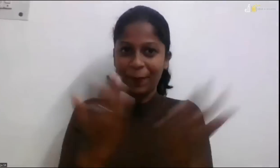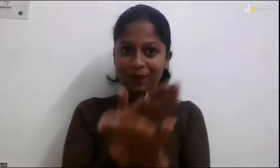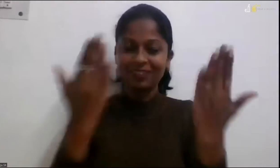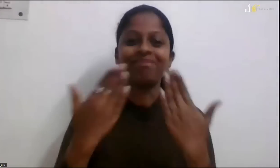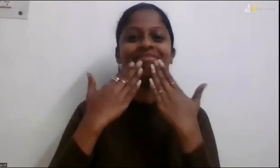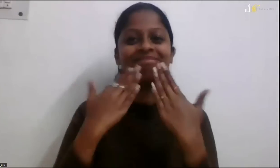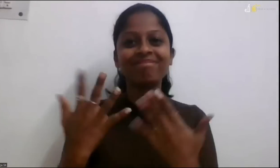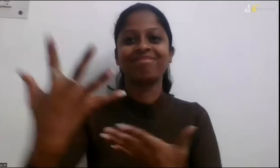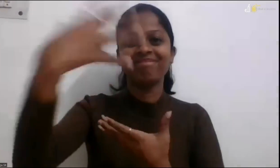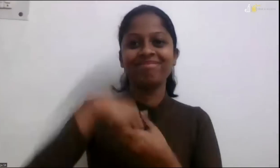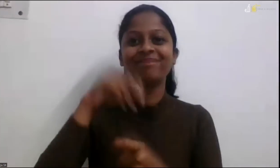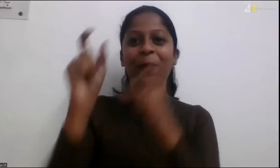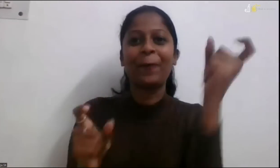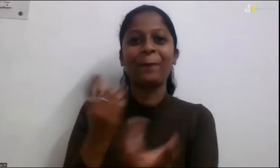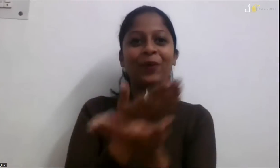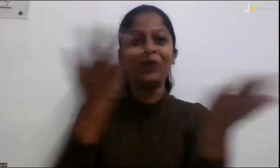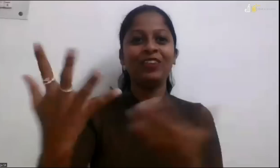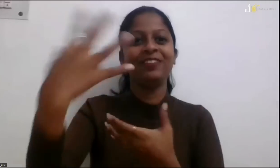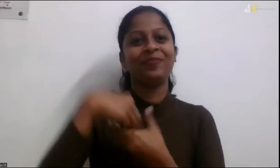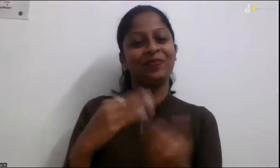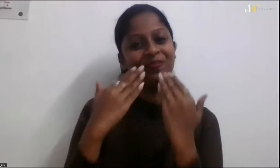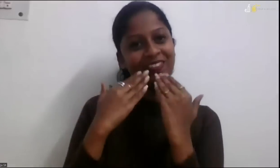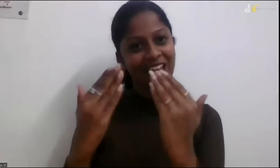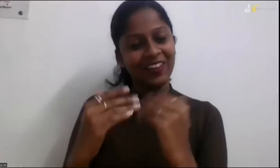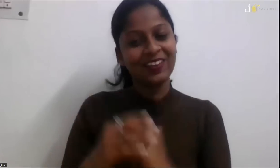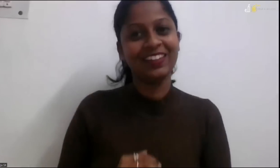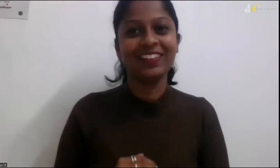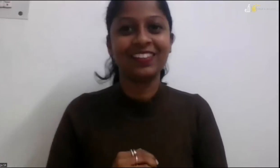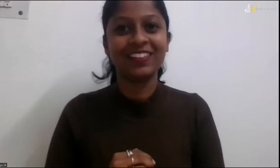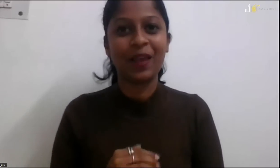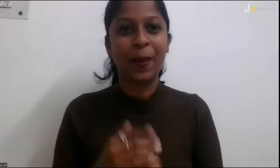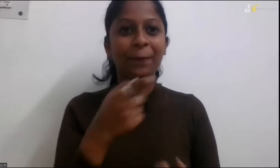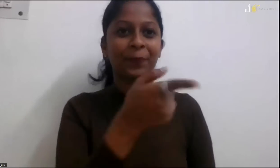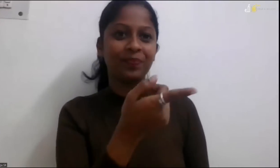Okay, let me just. Hello, everyone. Thank you so much for joining here.